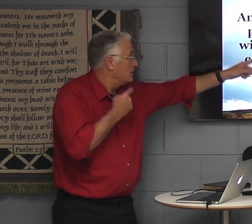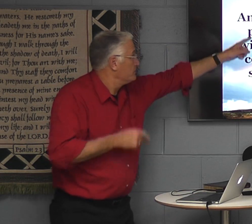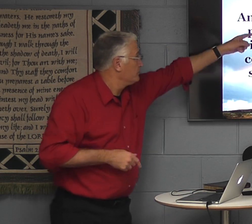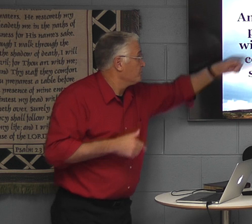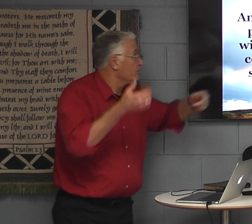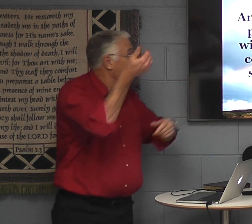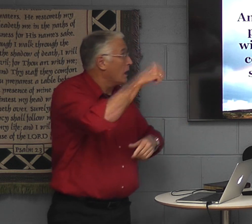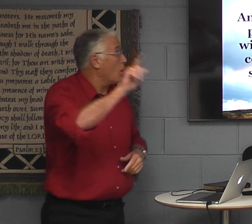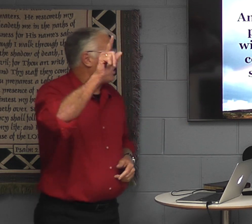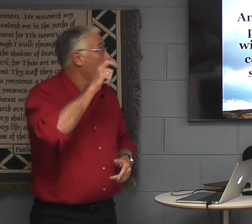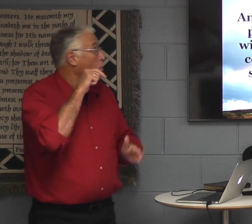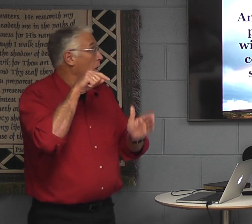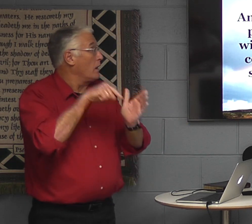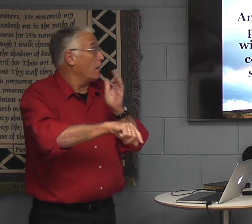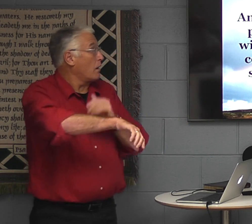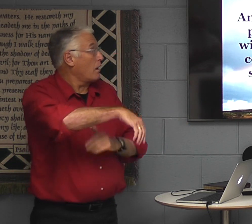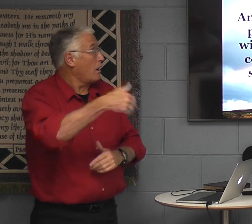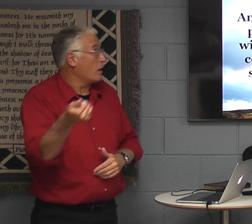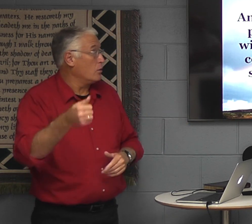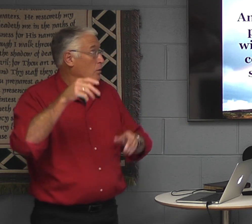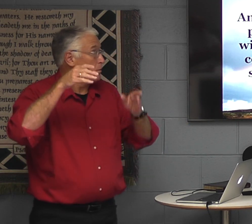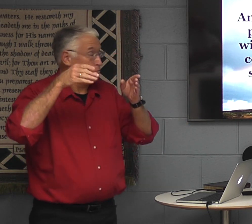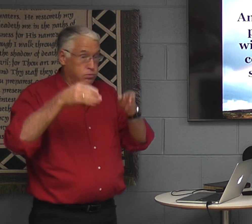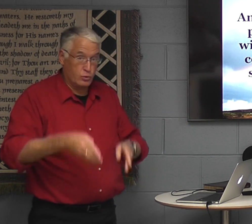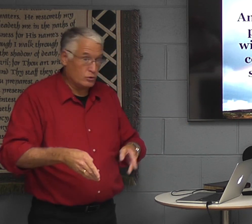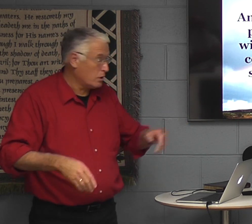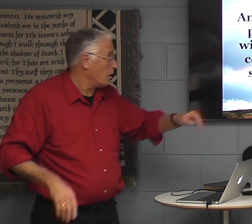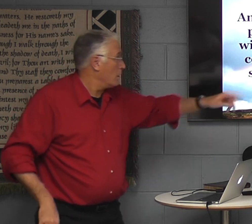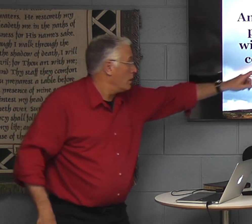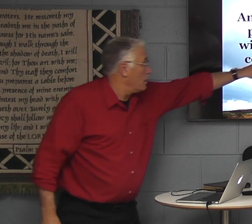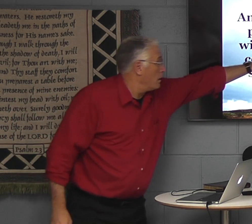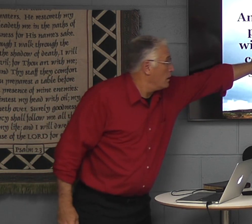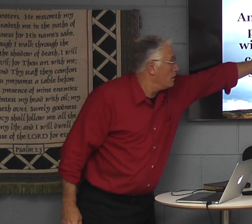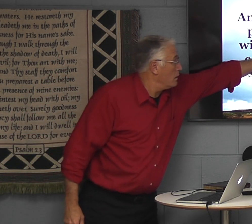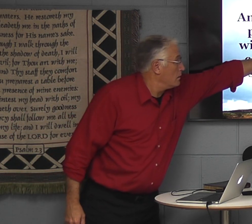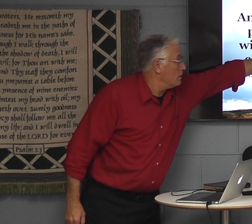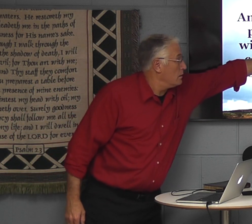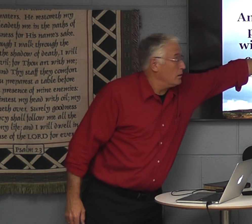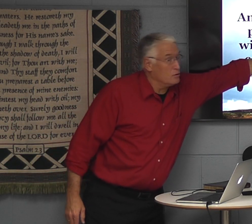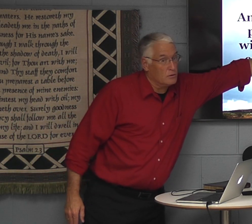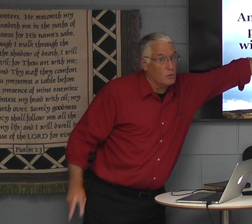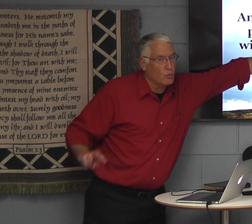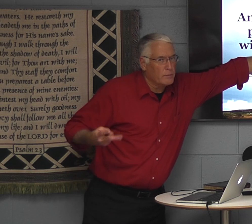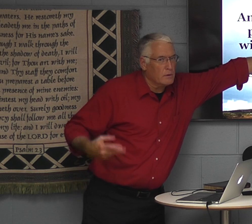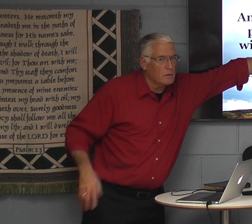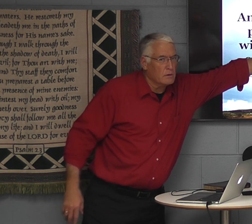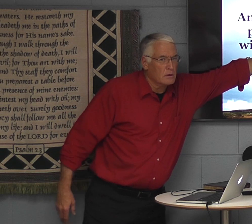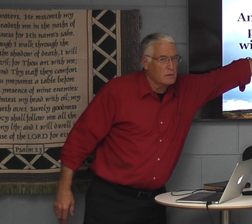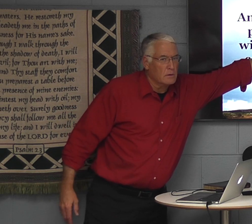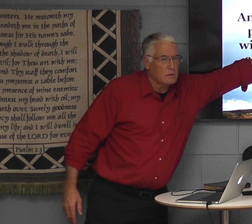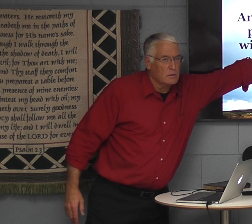So Deuteronomy 4:42 under Moses' law says anyone who killed another person unintentionally,